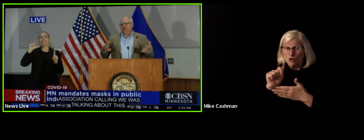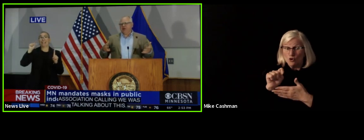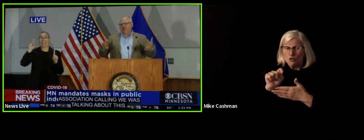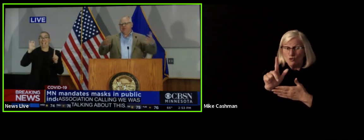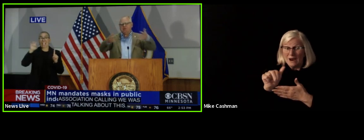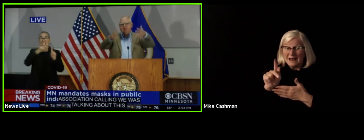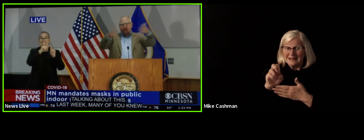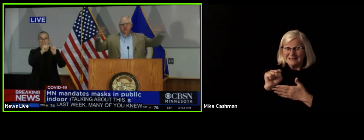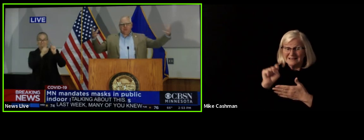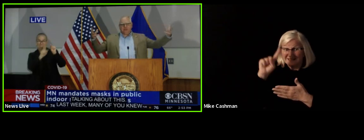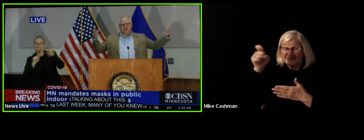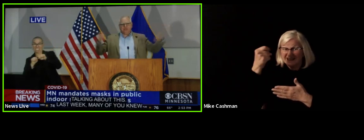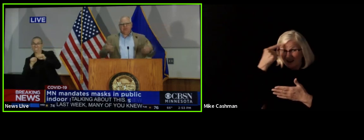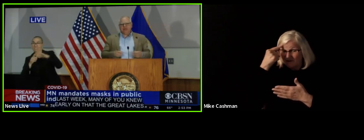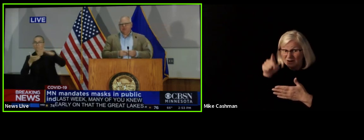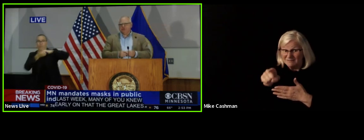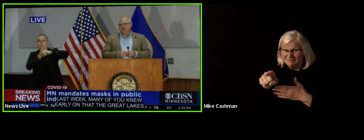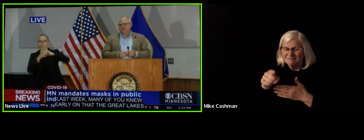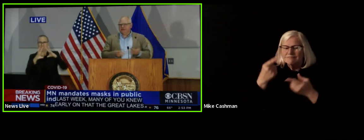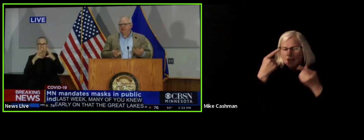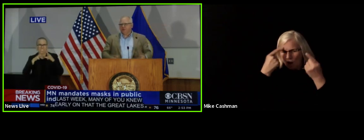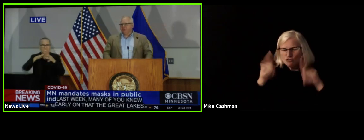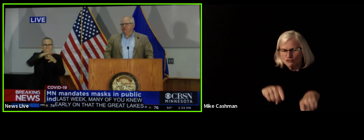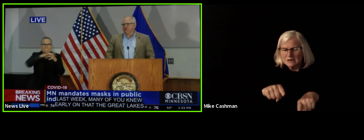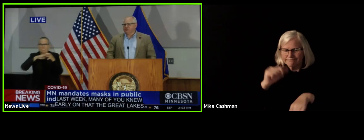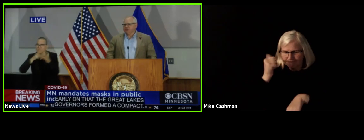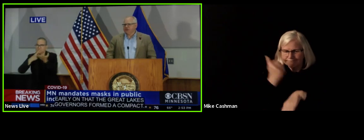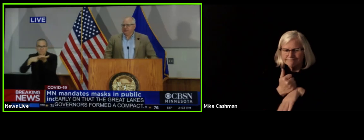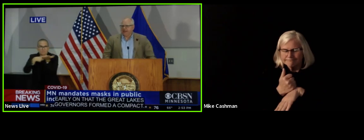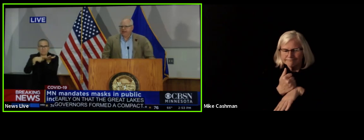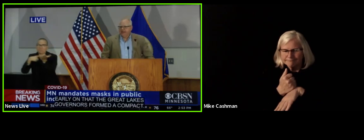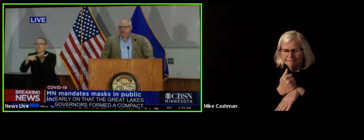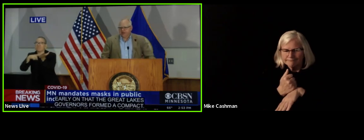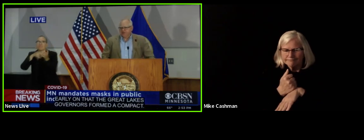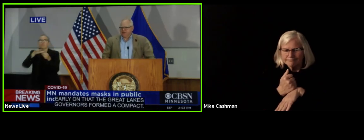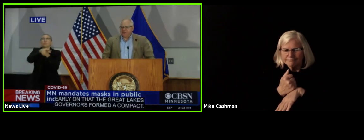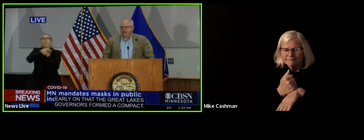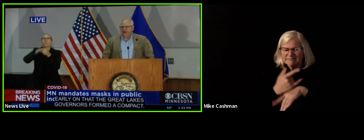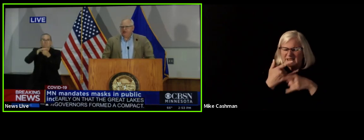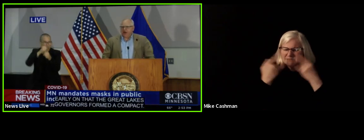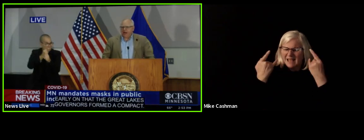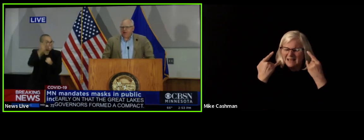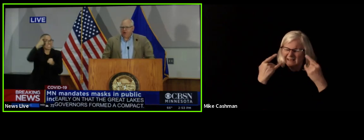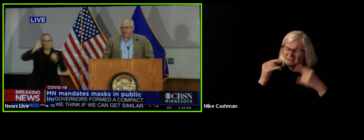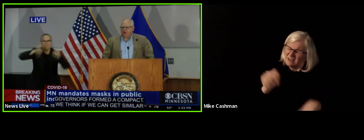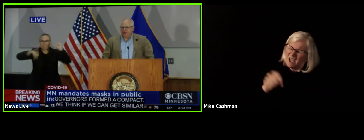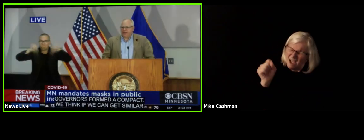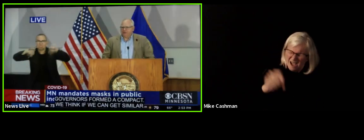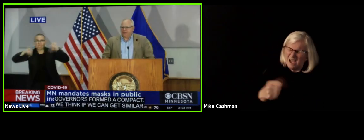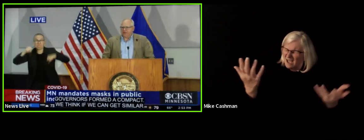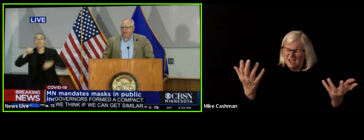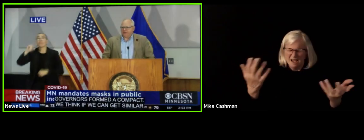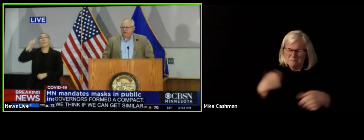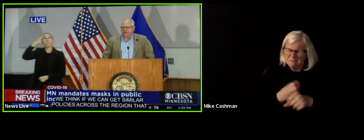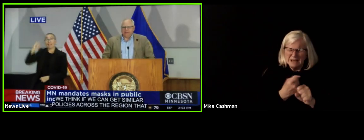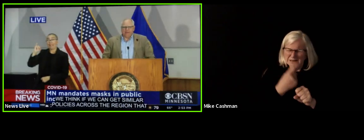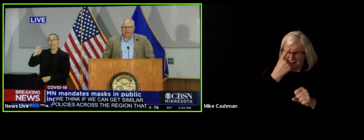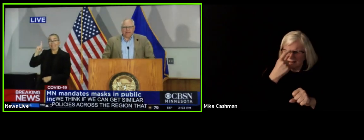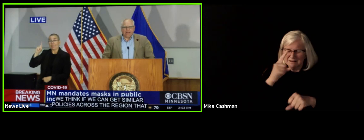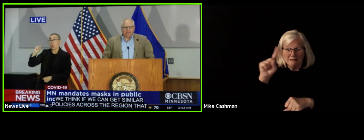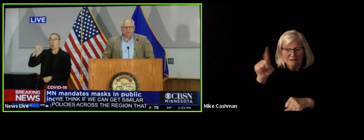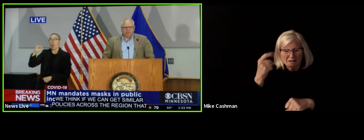similar policies across the region, it makes more sense. I think one of the things you're seeing today, the governors of Indiana and Ohio are also announcing their masking